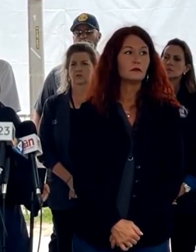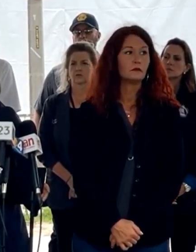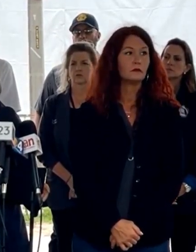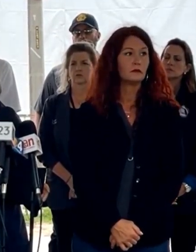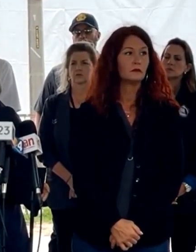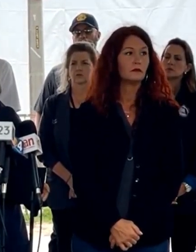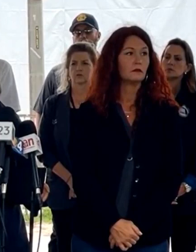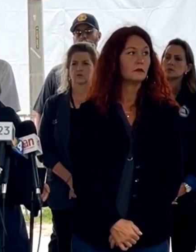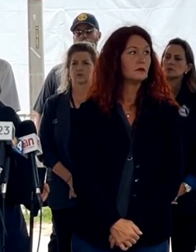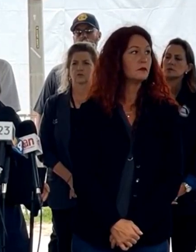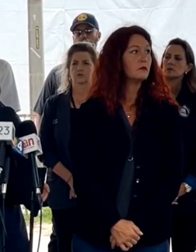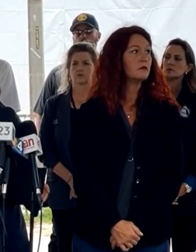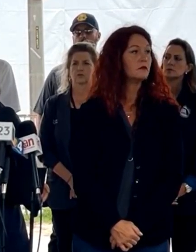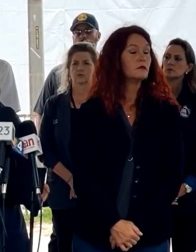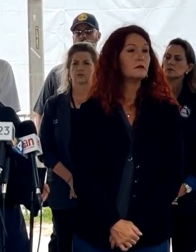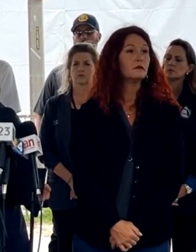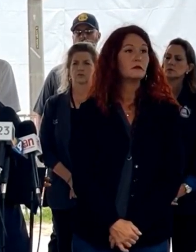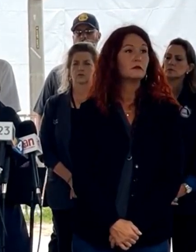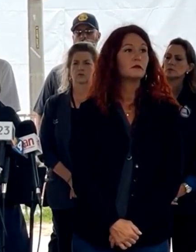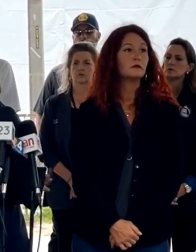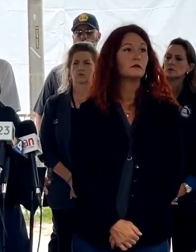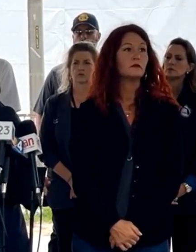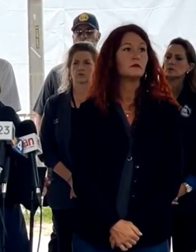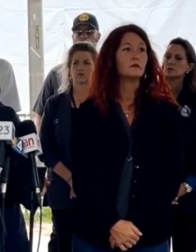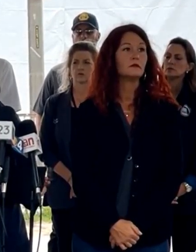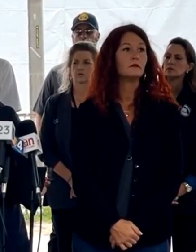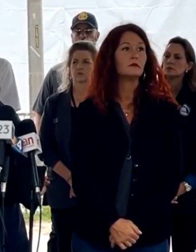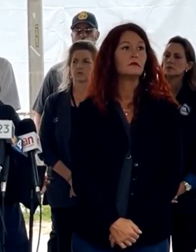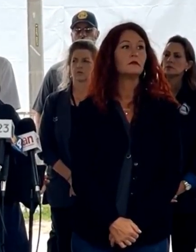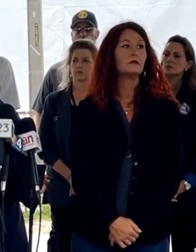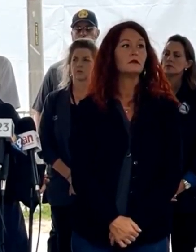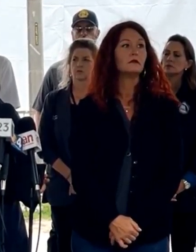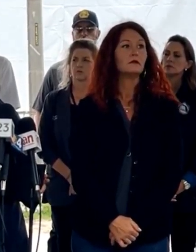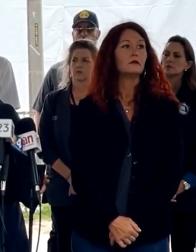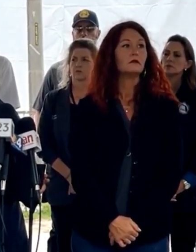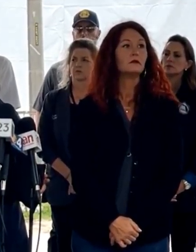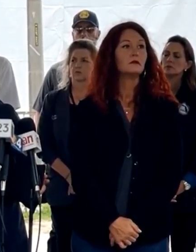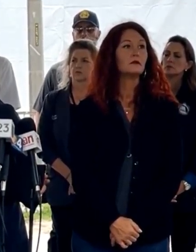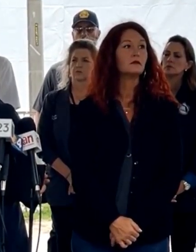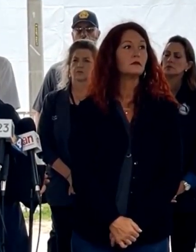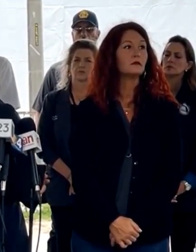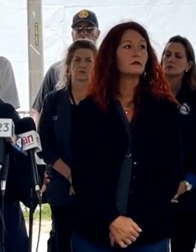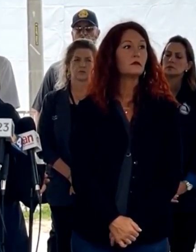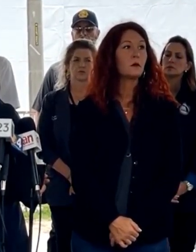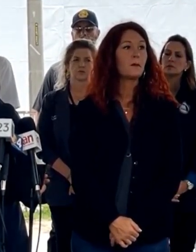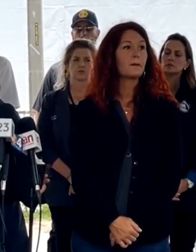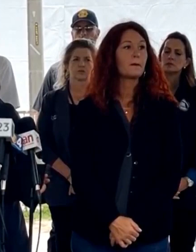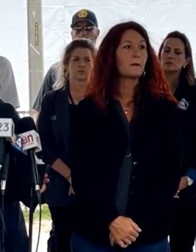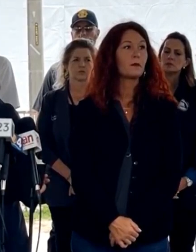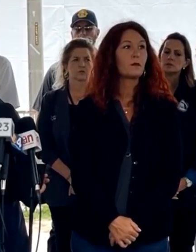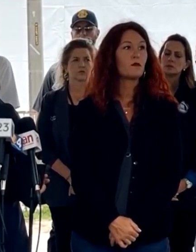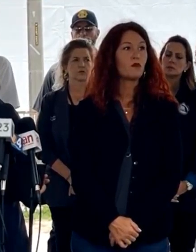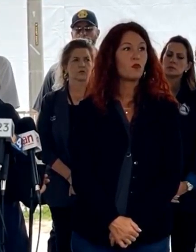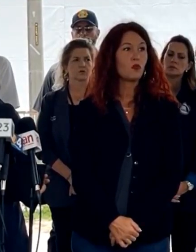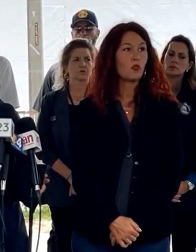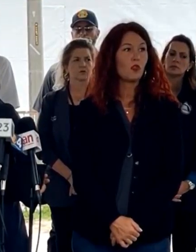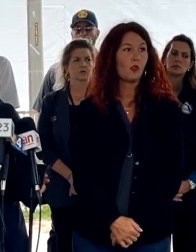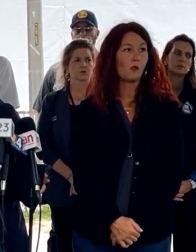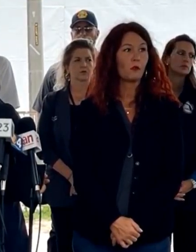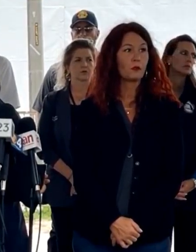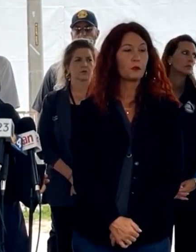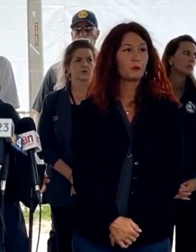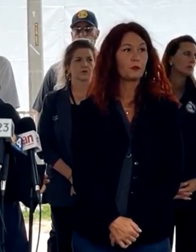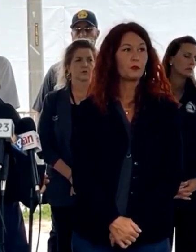Ya sabe exactamente cómo van a recibir la información y ellos